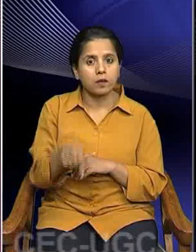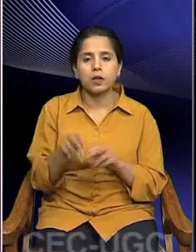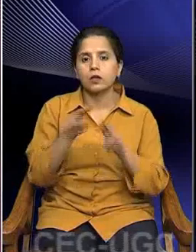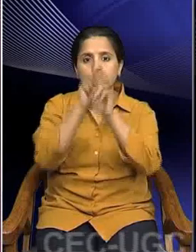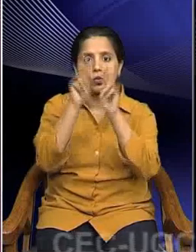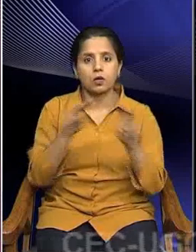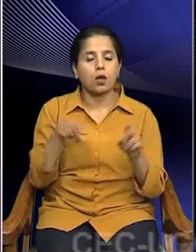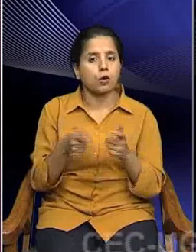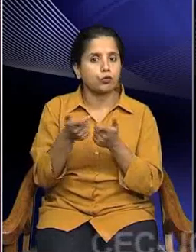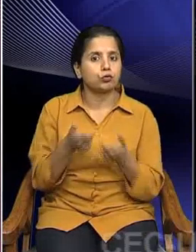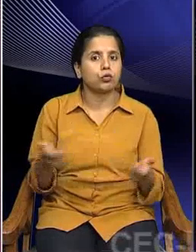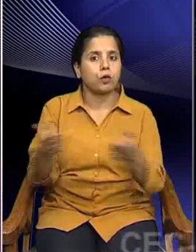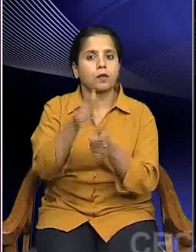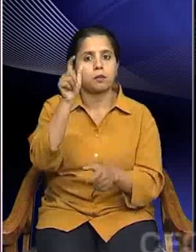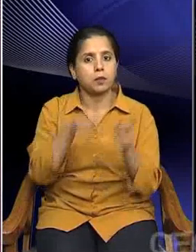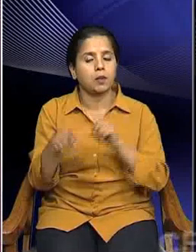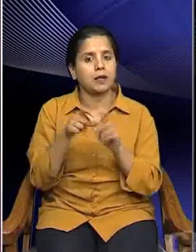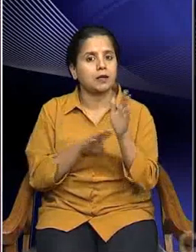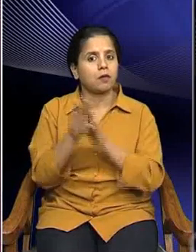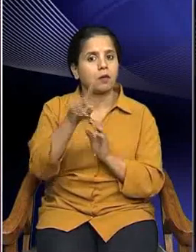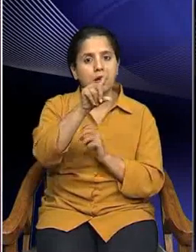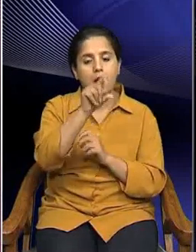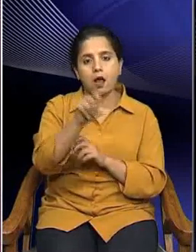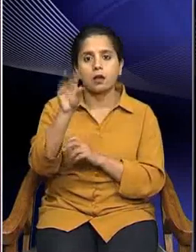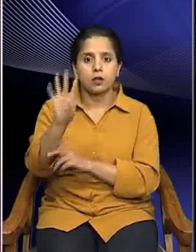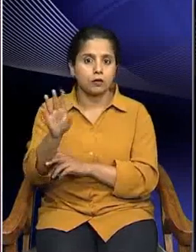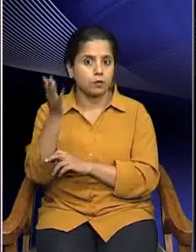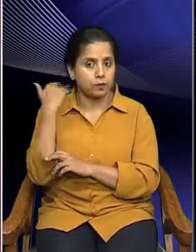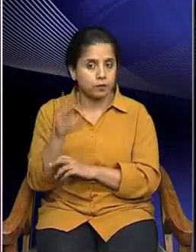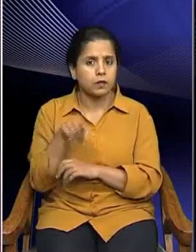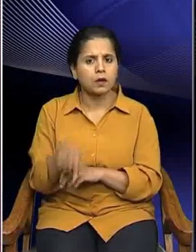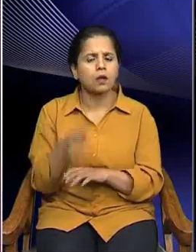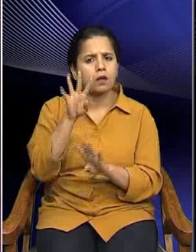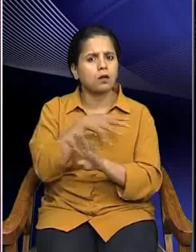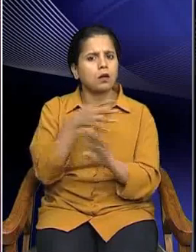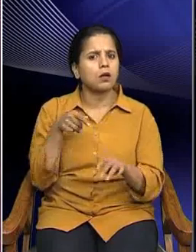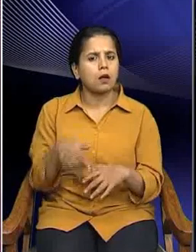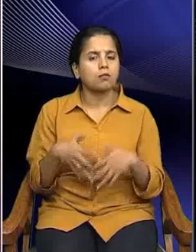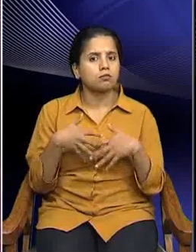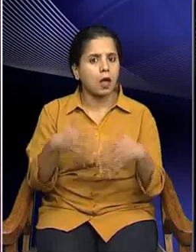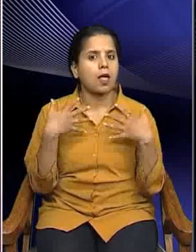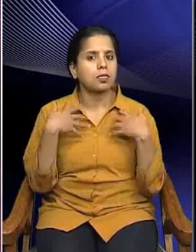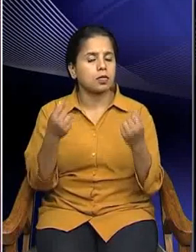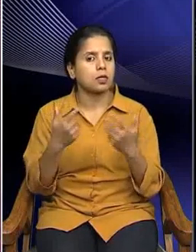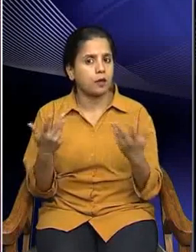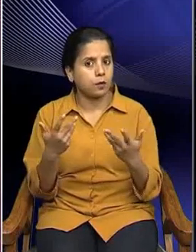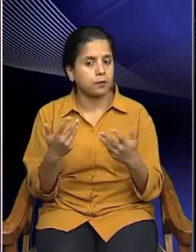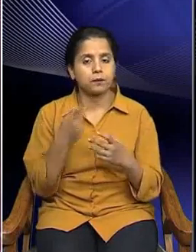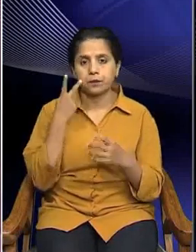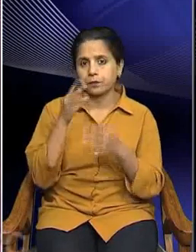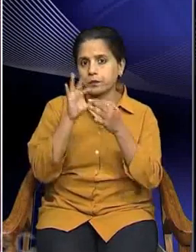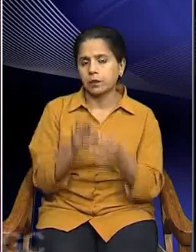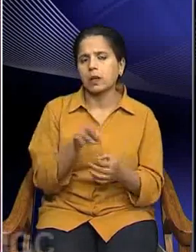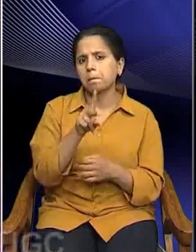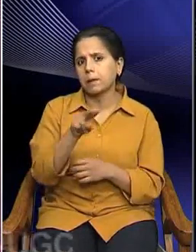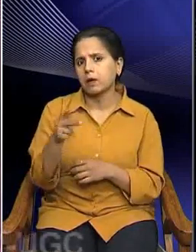International Conference of Population Development 1994, the Agenda of Reproductive Health, which basically